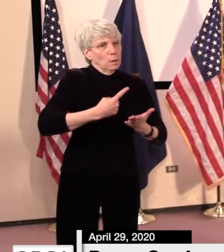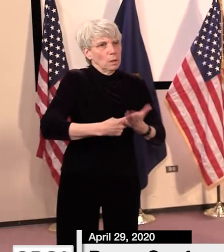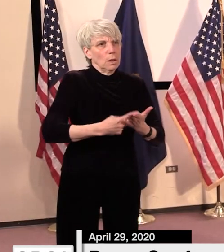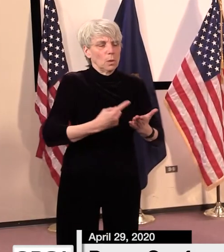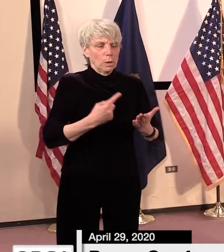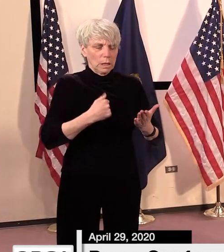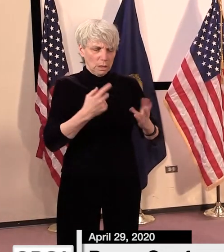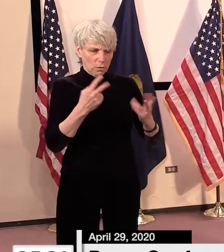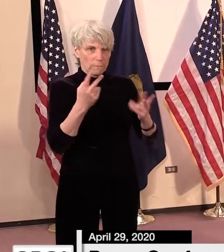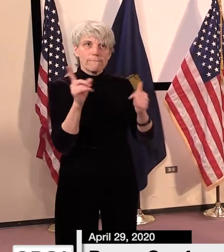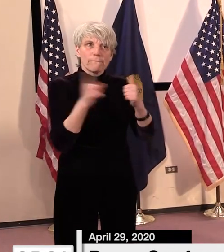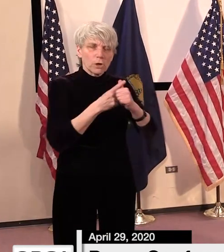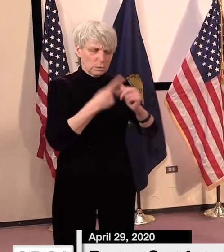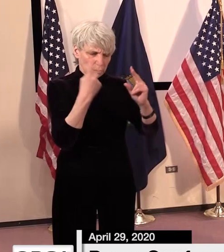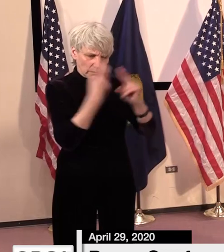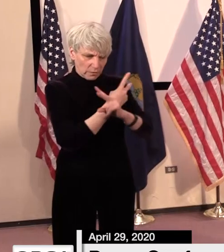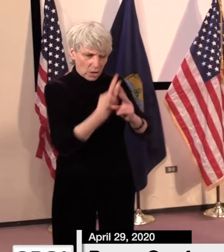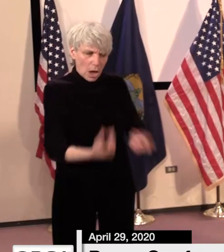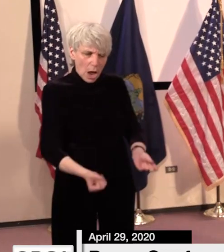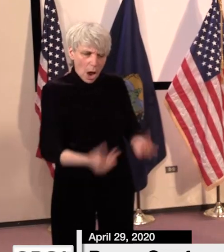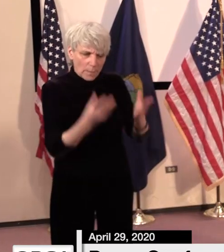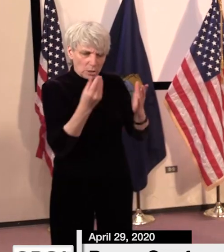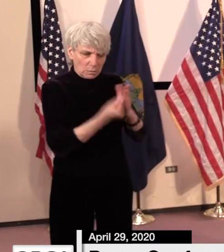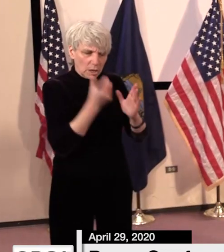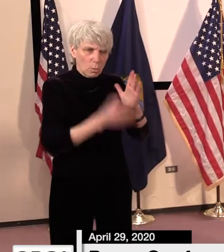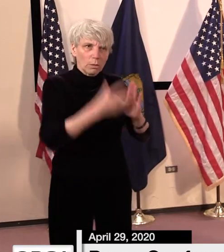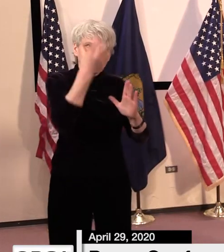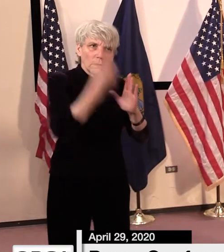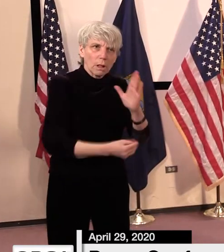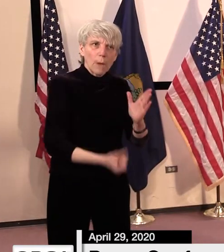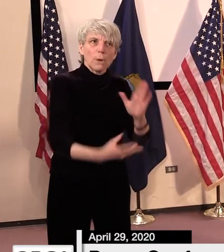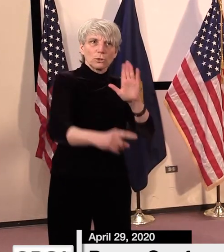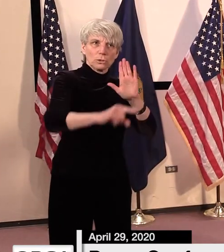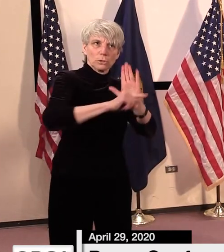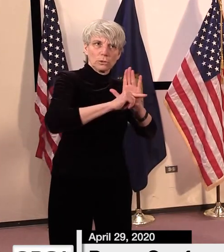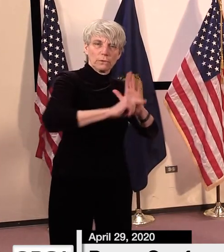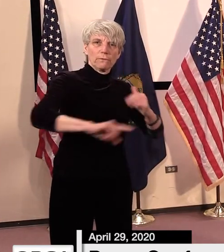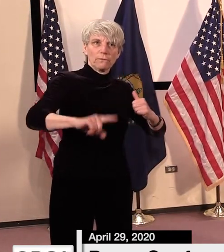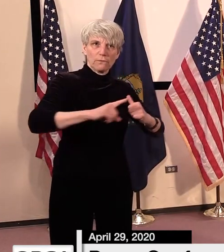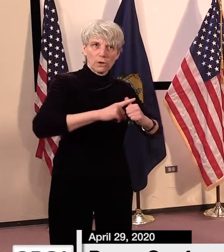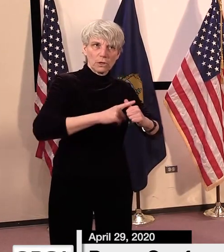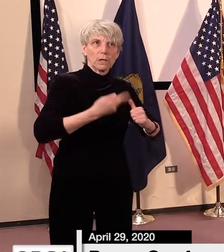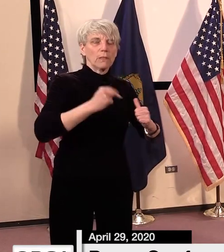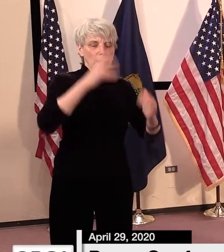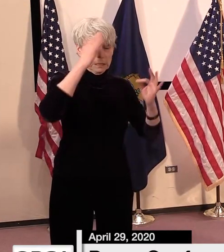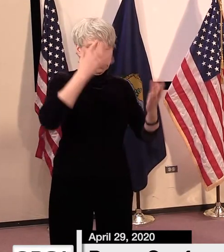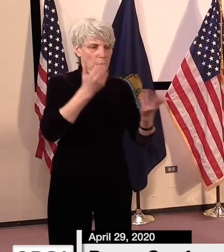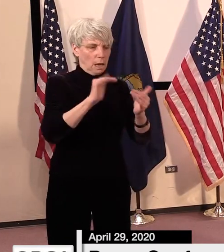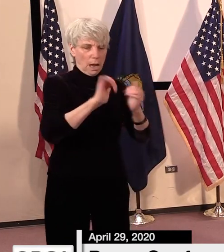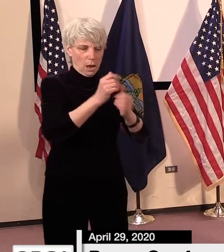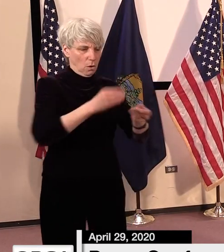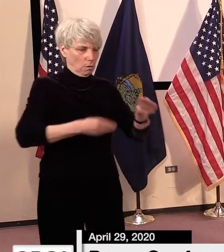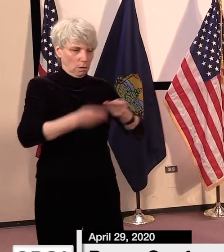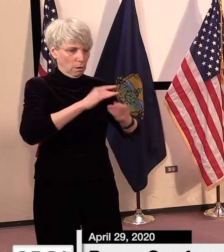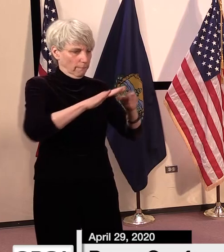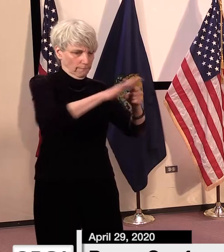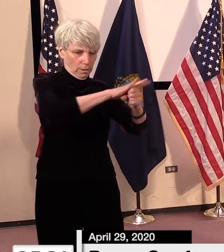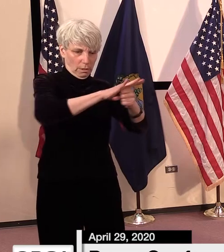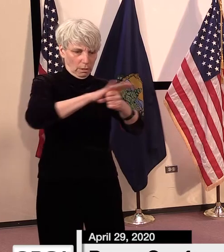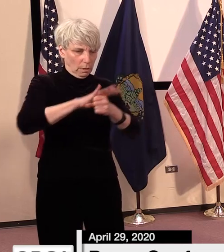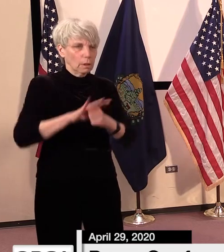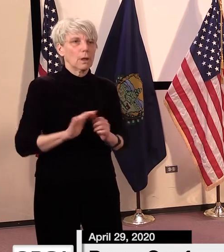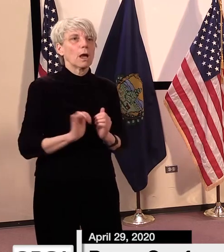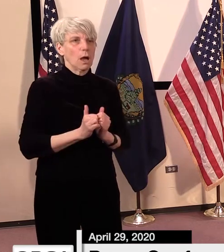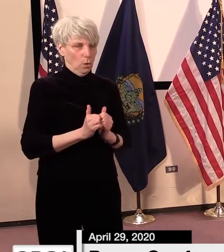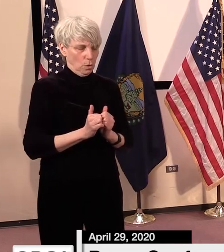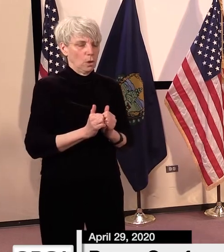the magnitude of the problem is before we start spending money in any area, and before we contemplate how we're going to fill those holes or what we're going to do